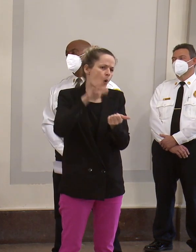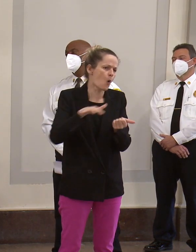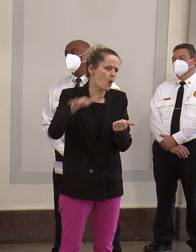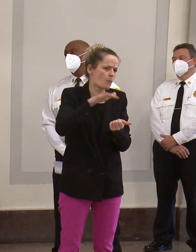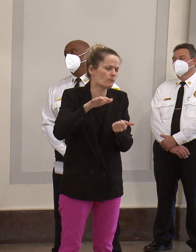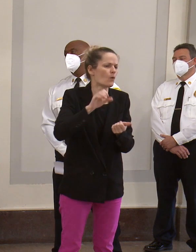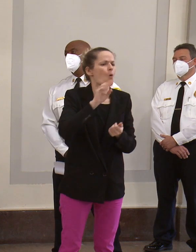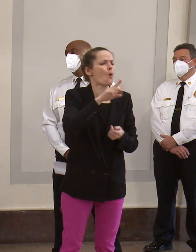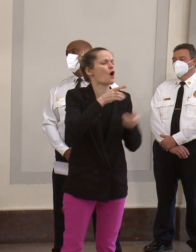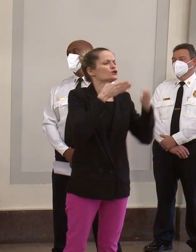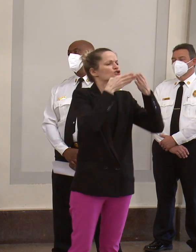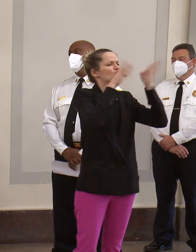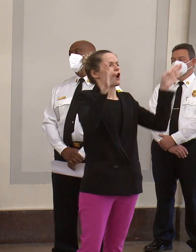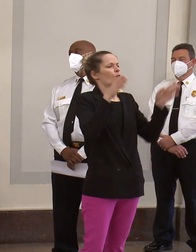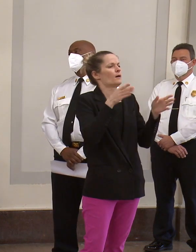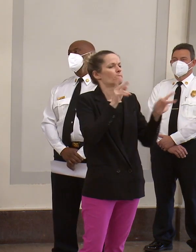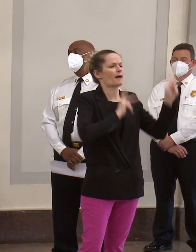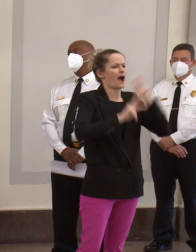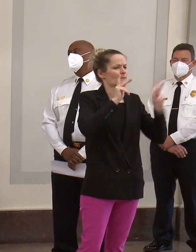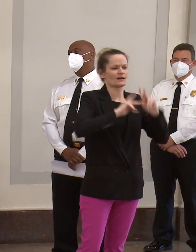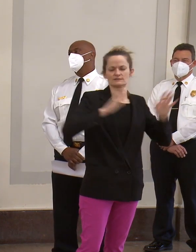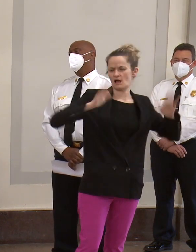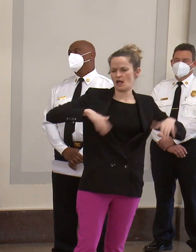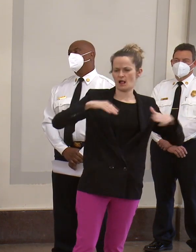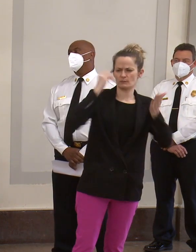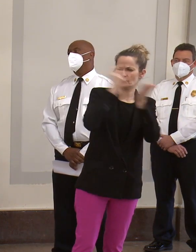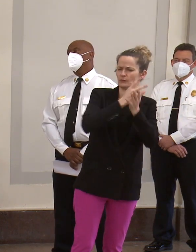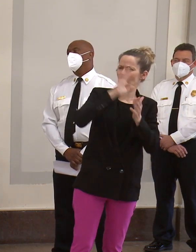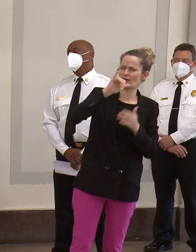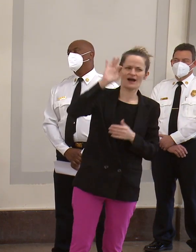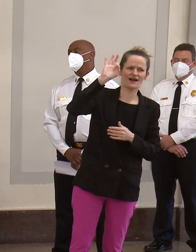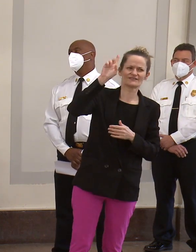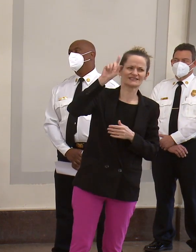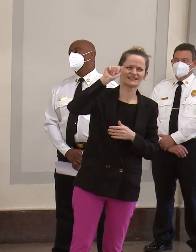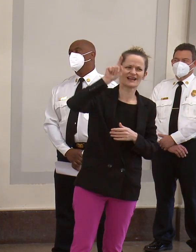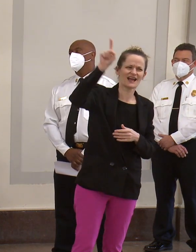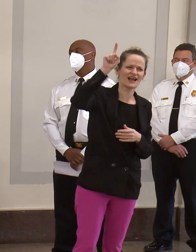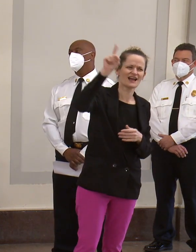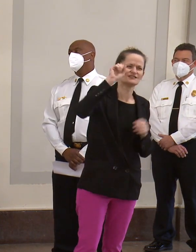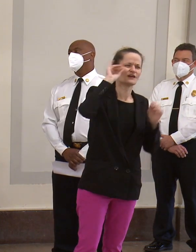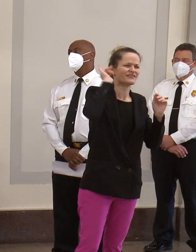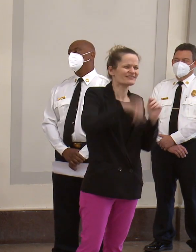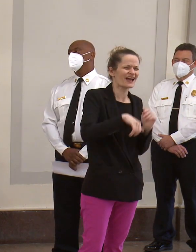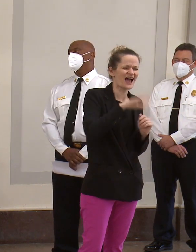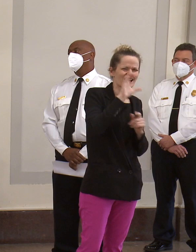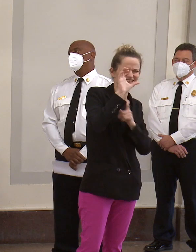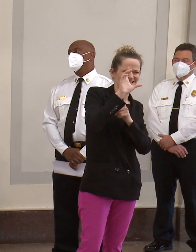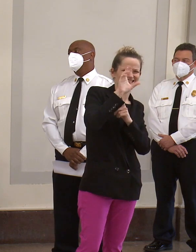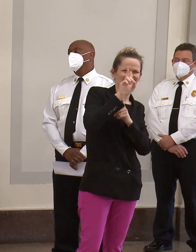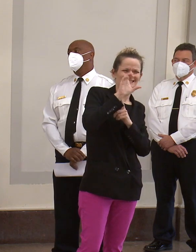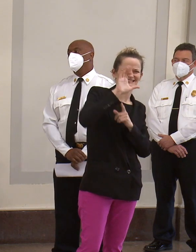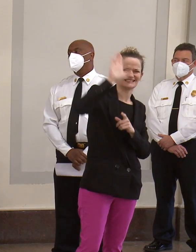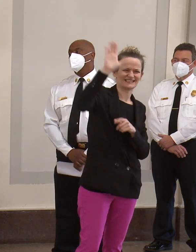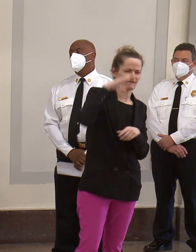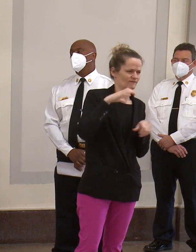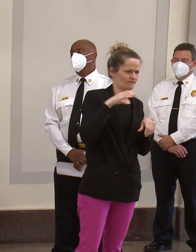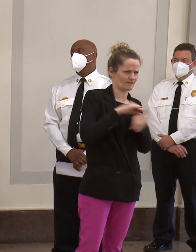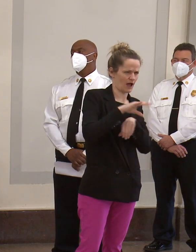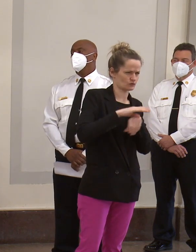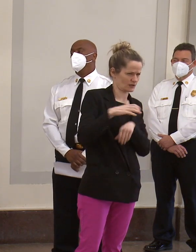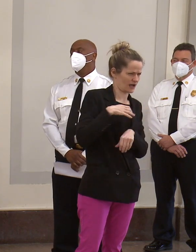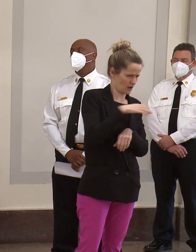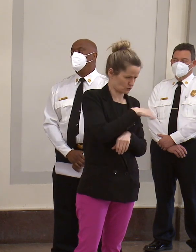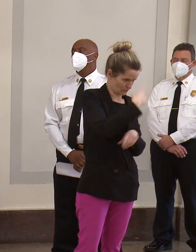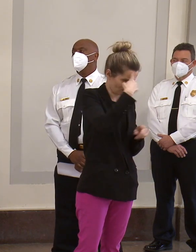the FDA as well as the ACIP, which is the CDC's Advisory Committee on Immunization Practices. So though there has been discussion, there has